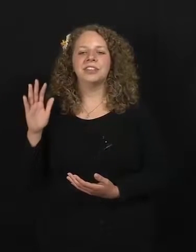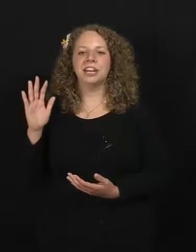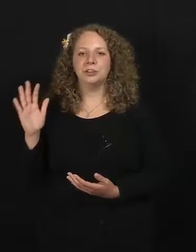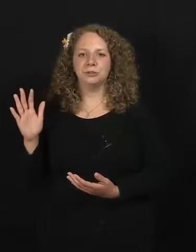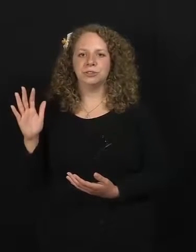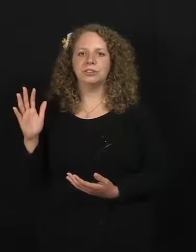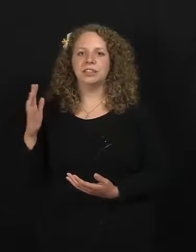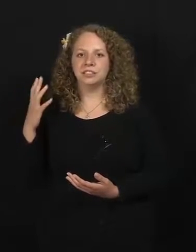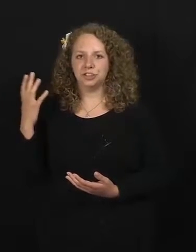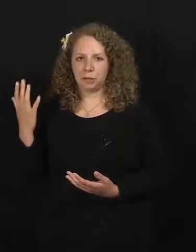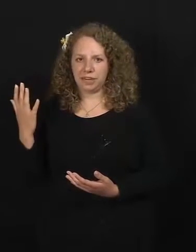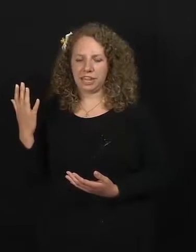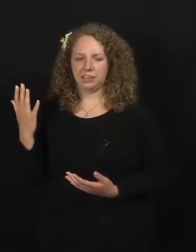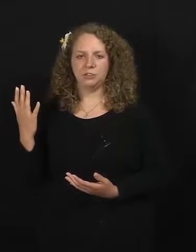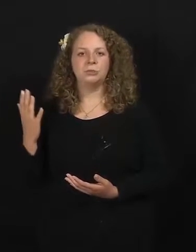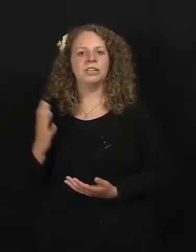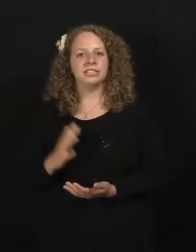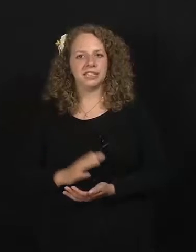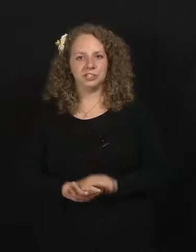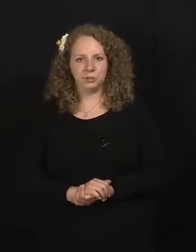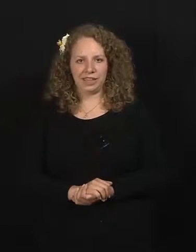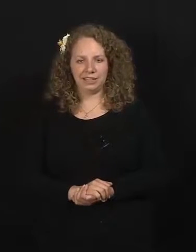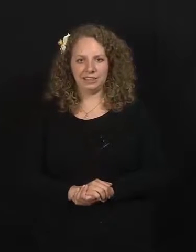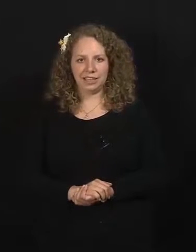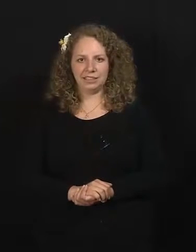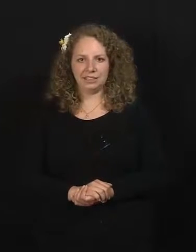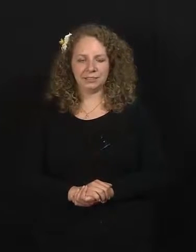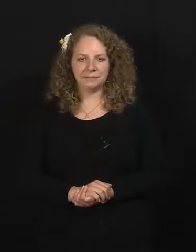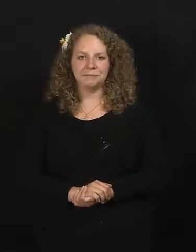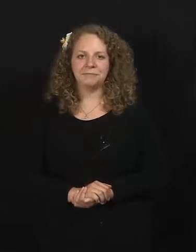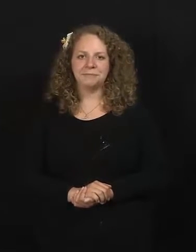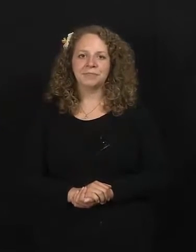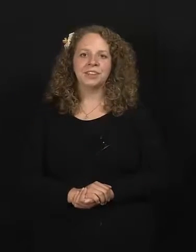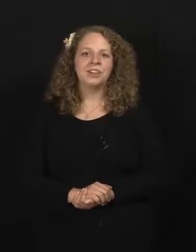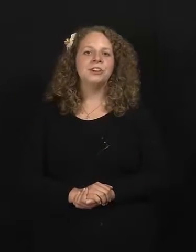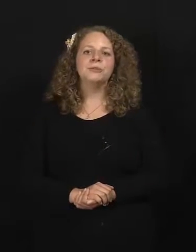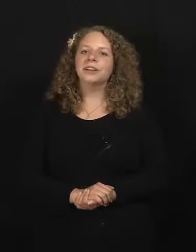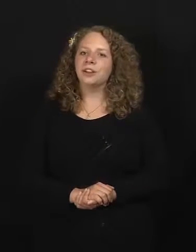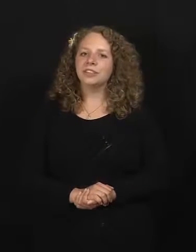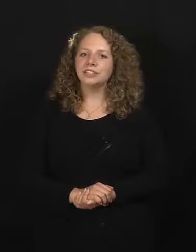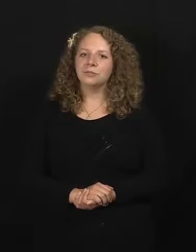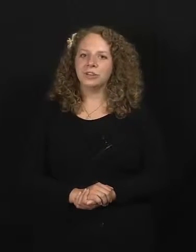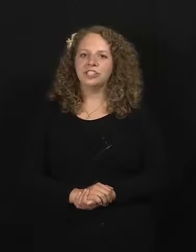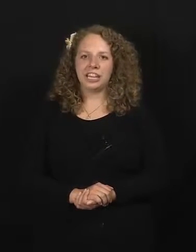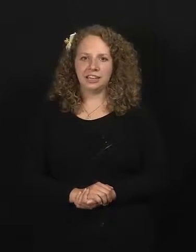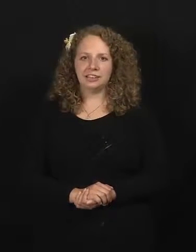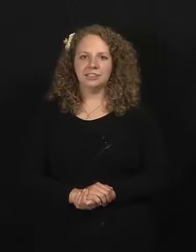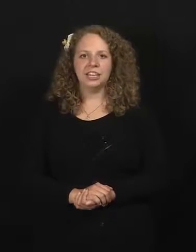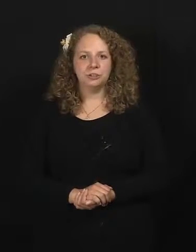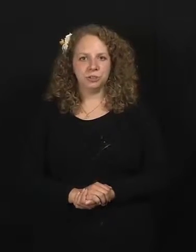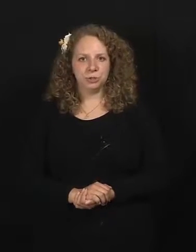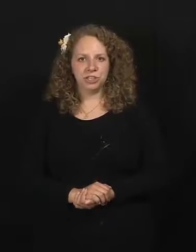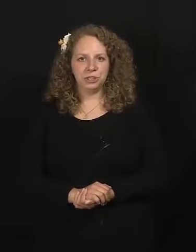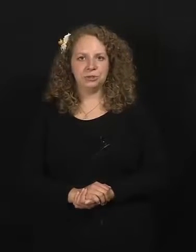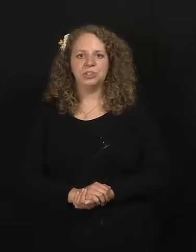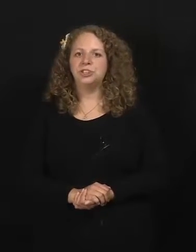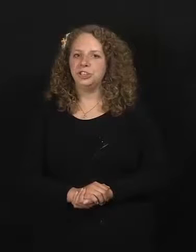that I use as the dominant hand when I sign two-handed signs. Regardless of which hand that you choose to use, you need